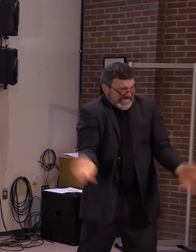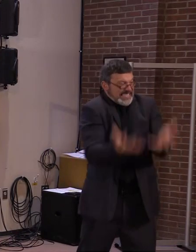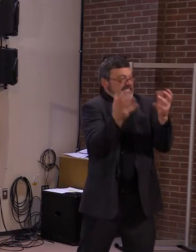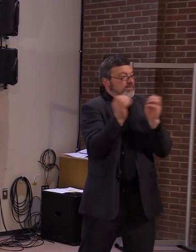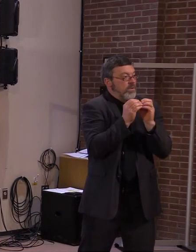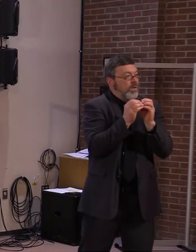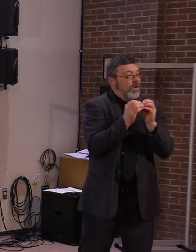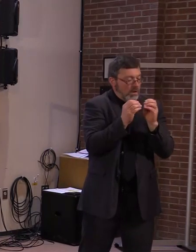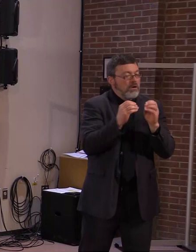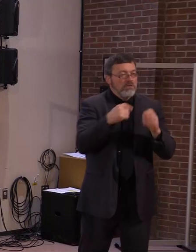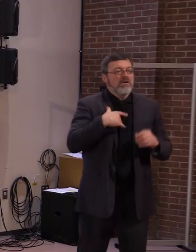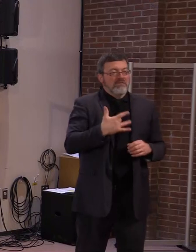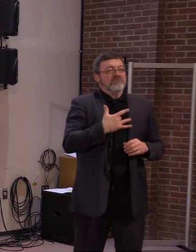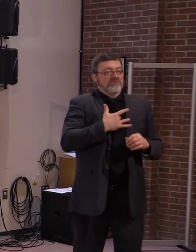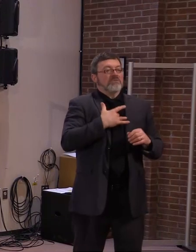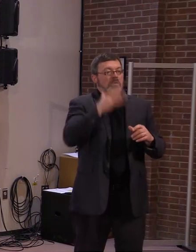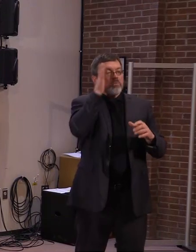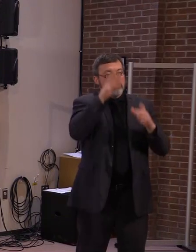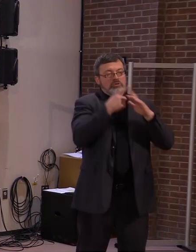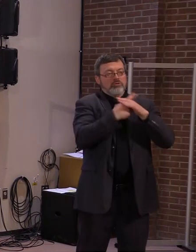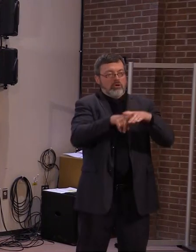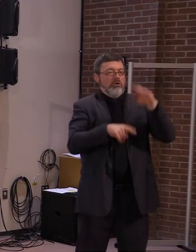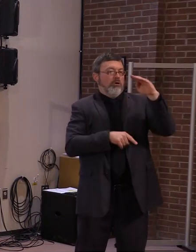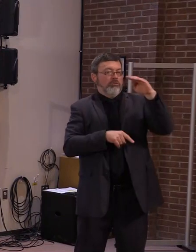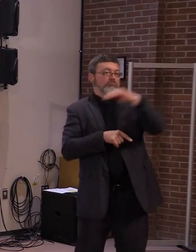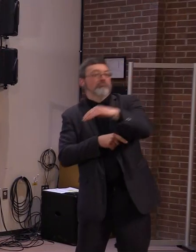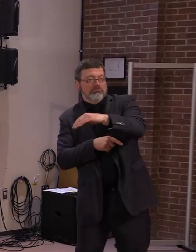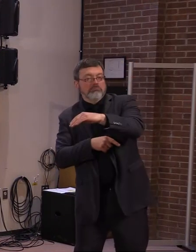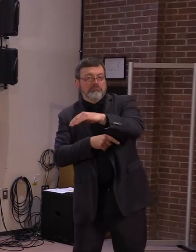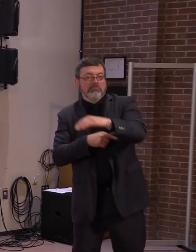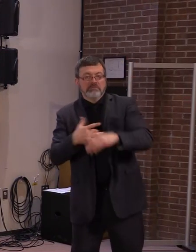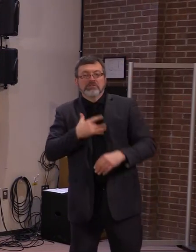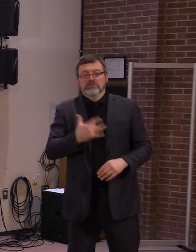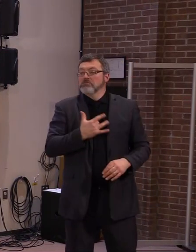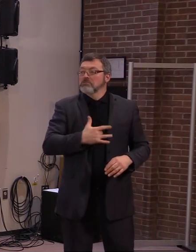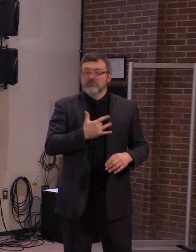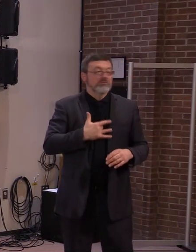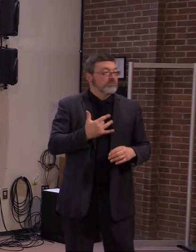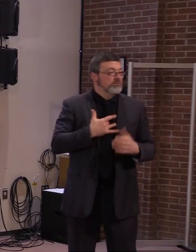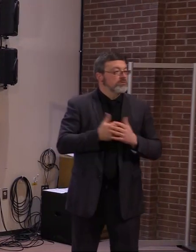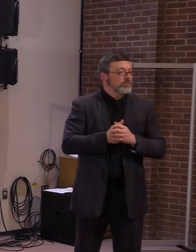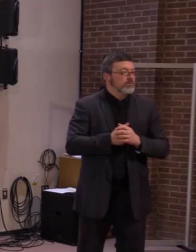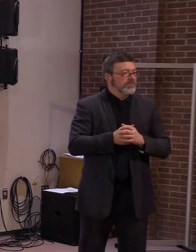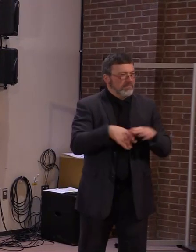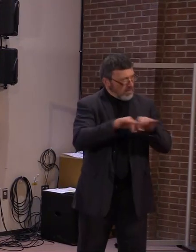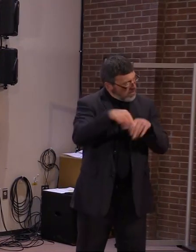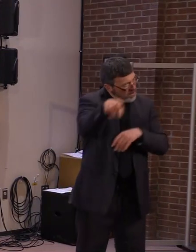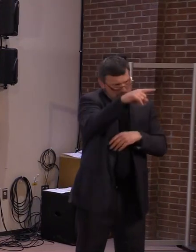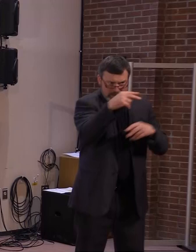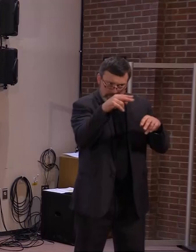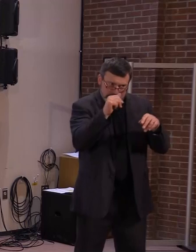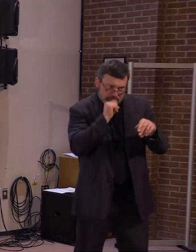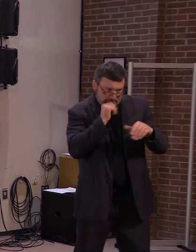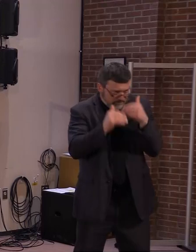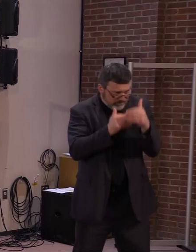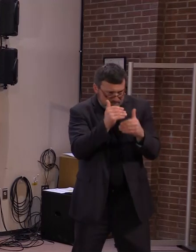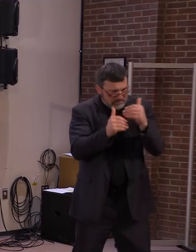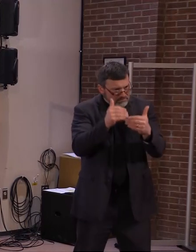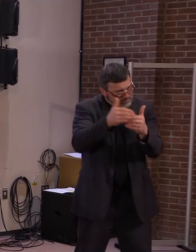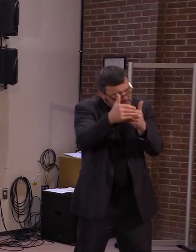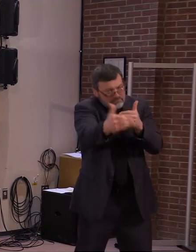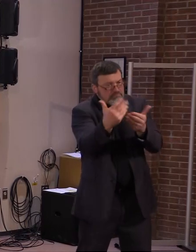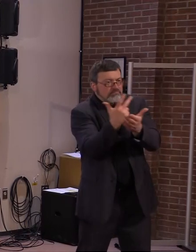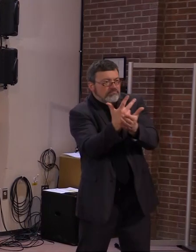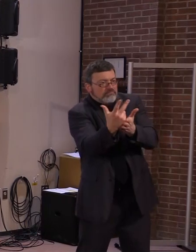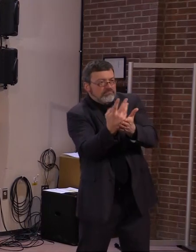cases like we did similar to last year. But again, we still have to get through the next 3 or 4 weeks. So everyone can do